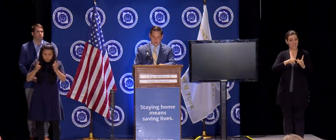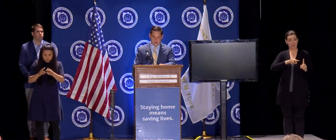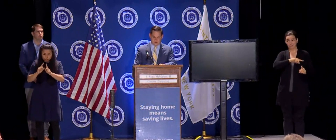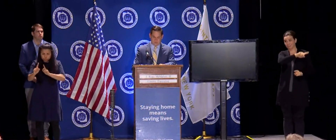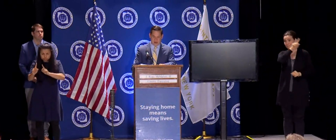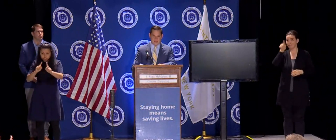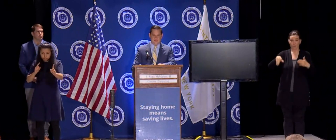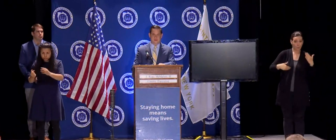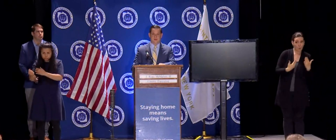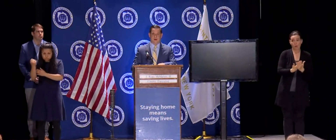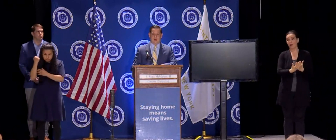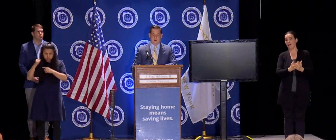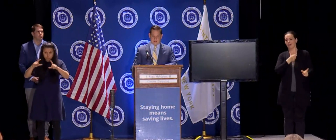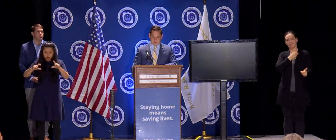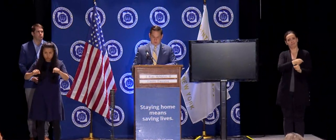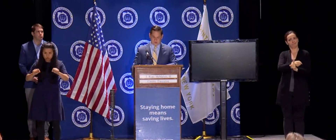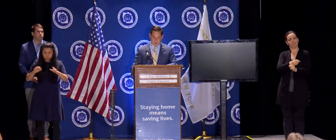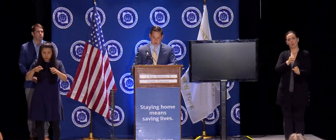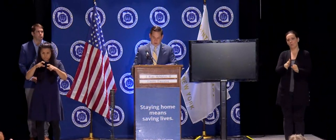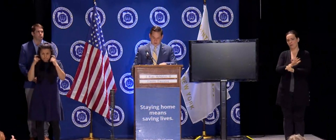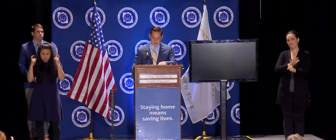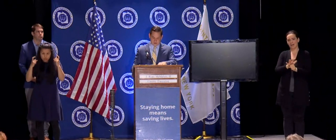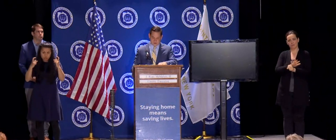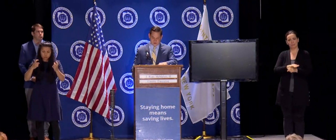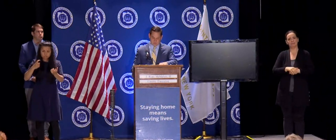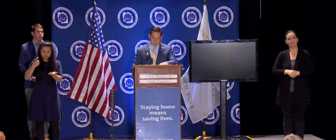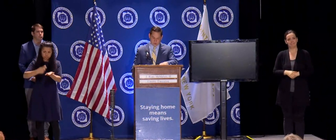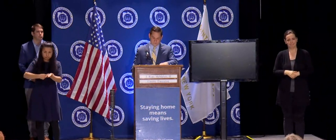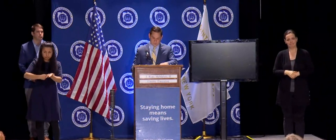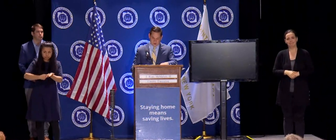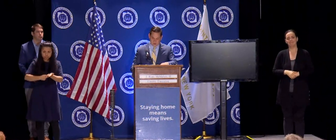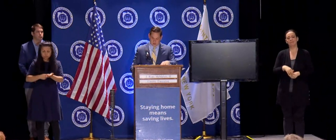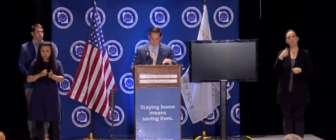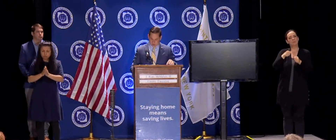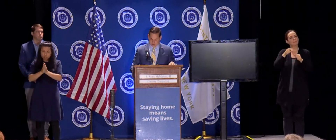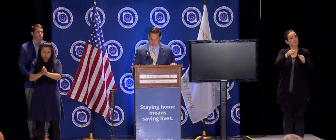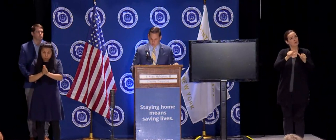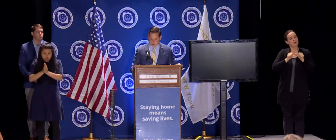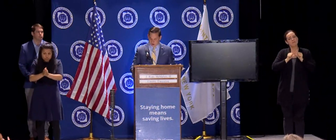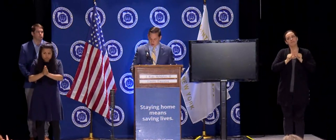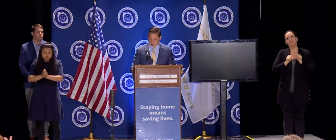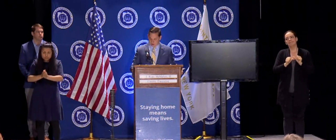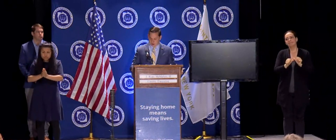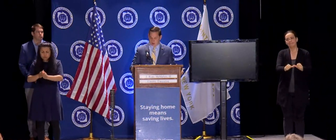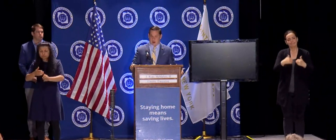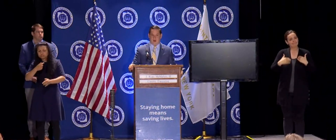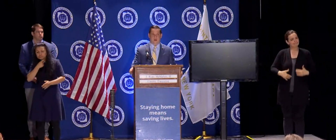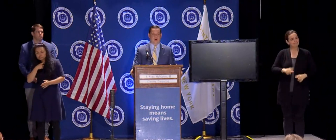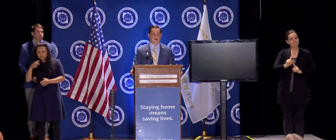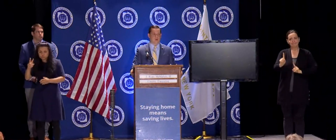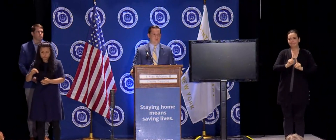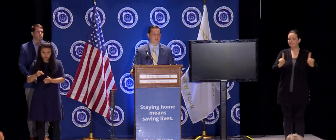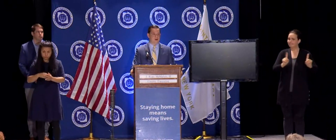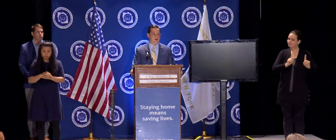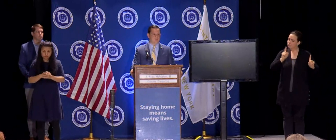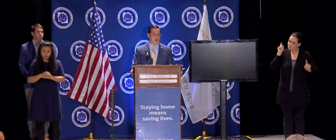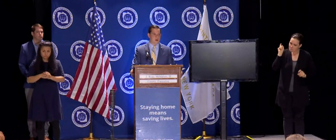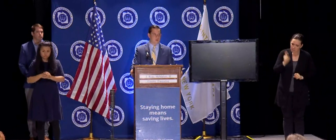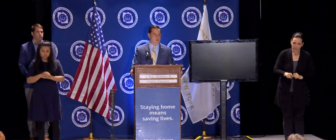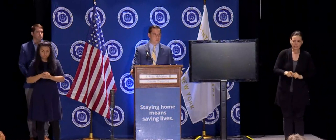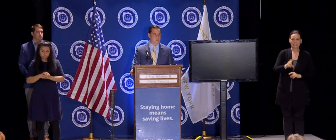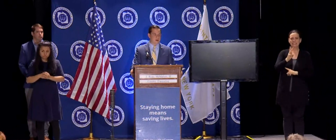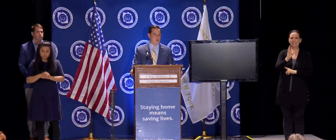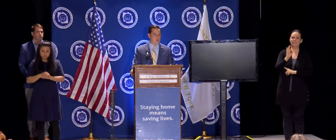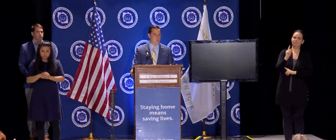distancing, masks. Let's be smart about this. This is important. Related to restart, on our call earlier today with